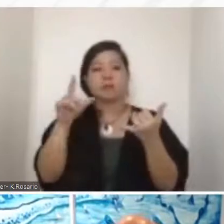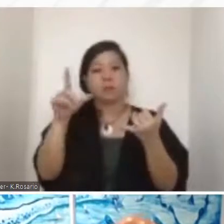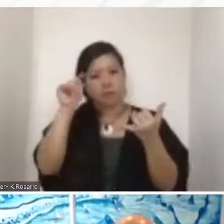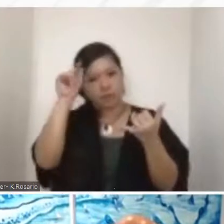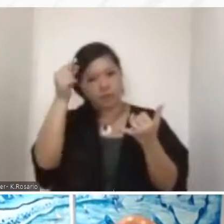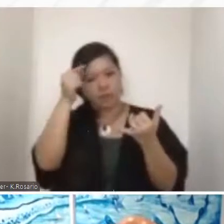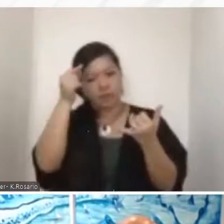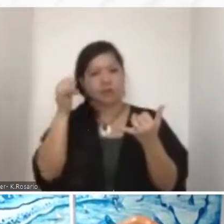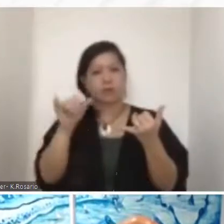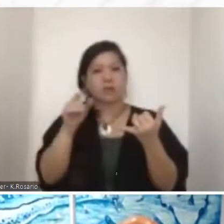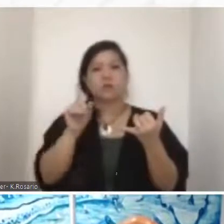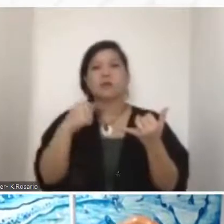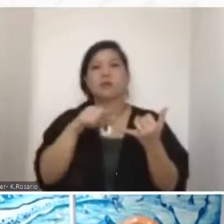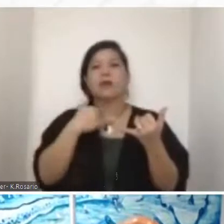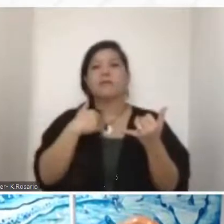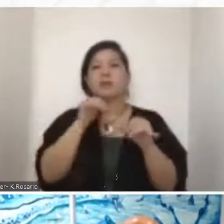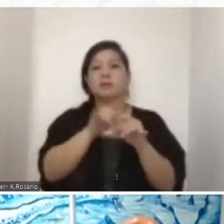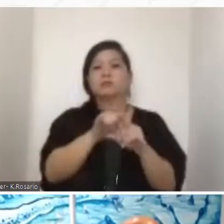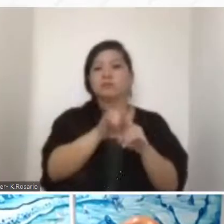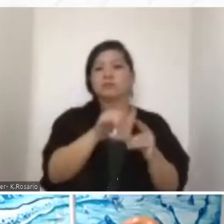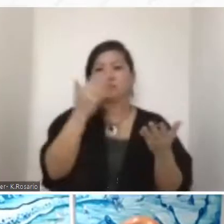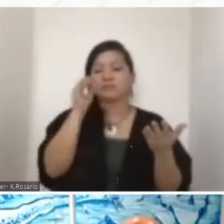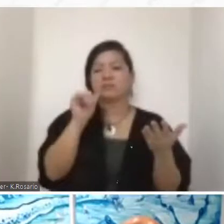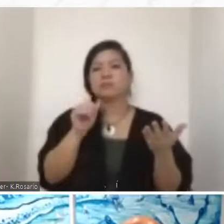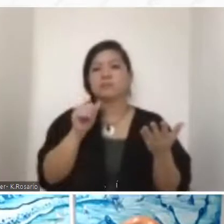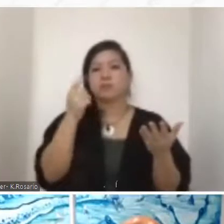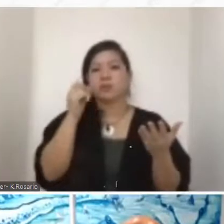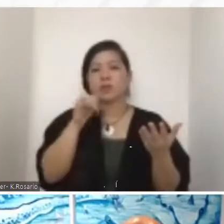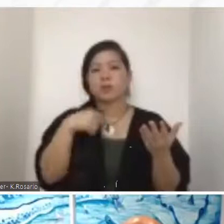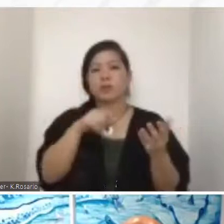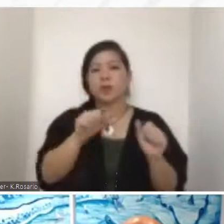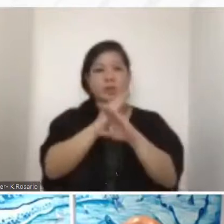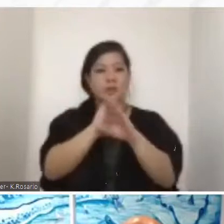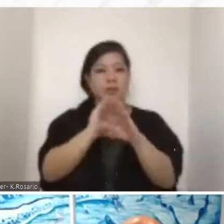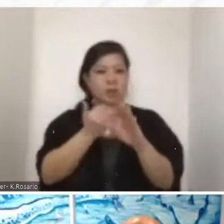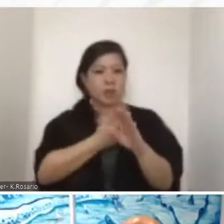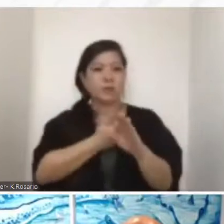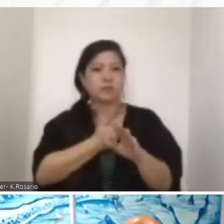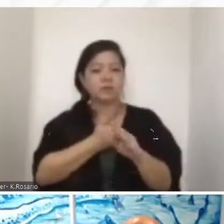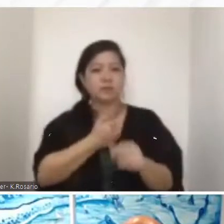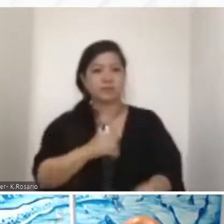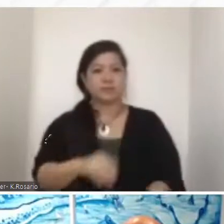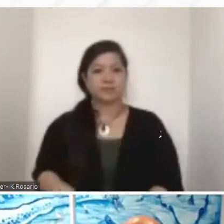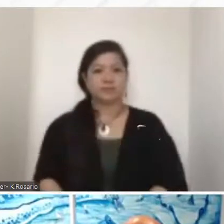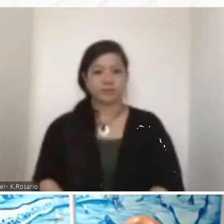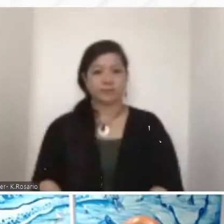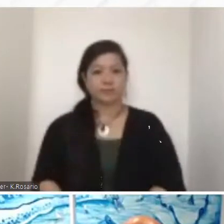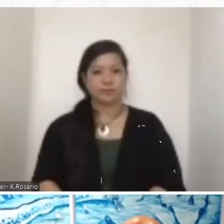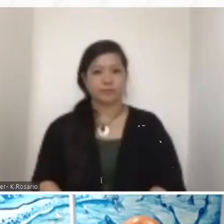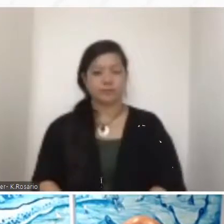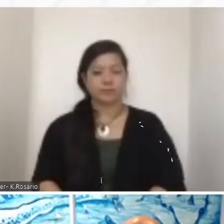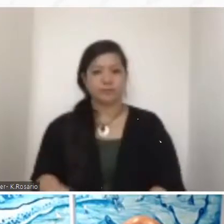And that's where we have to remain especially vigilant, so that we can, again, hopefully get to a normal Thanksgiving, but